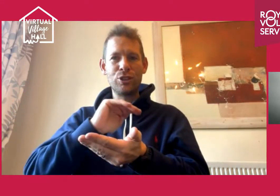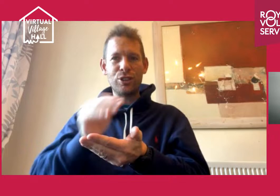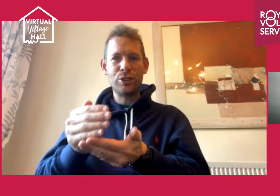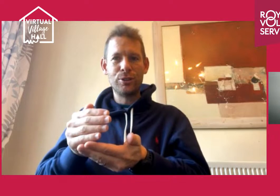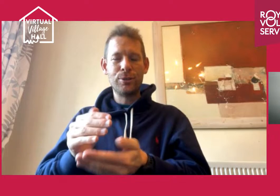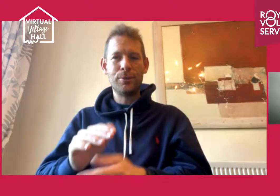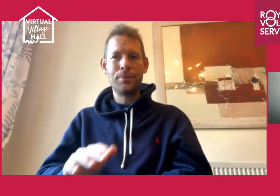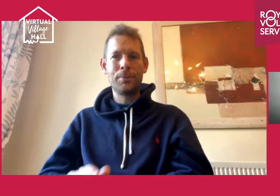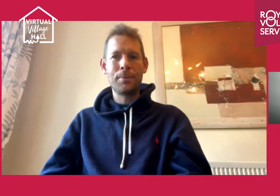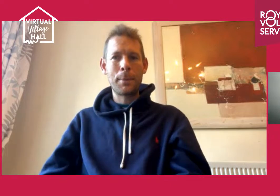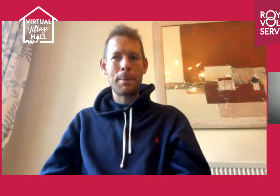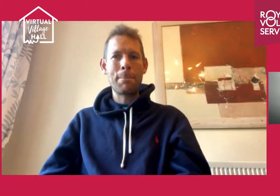and hamster,